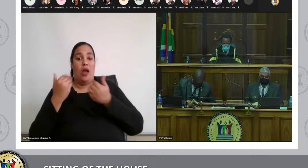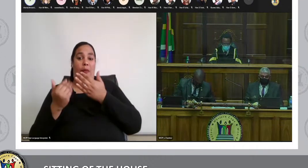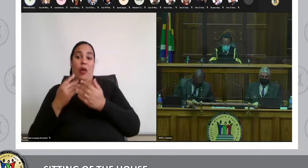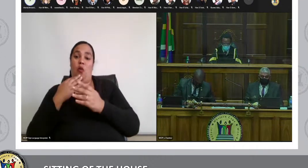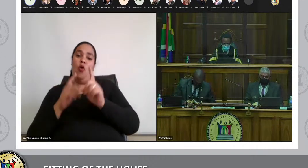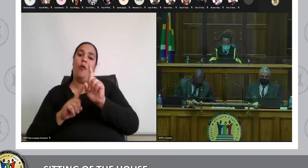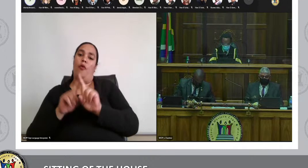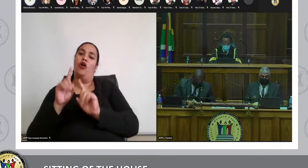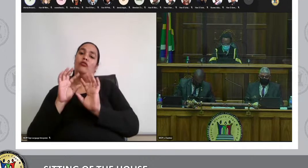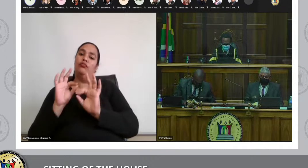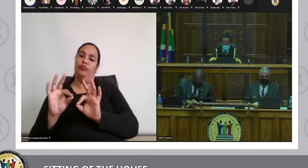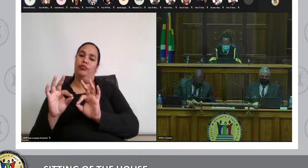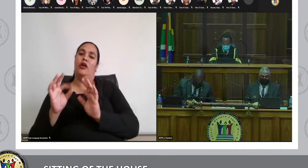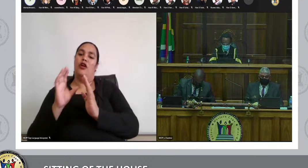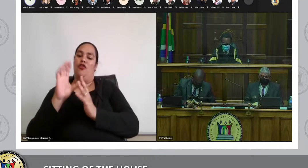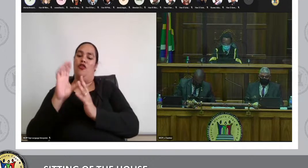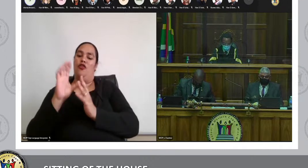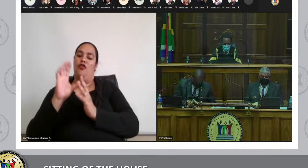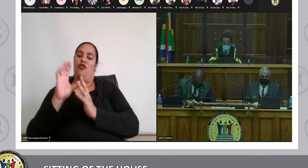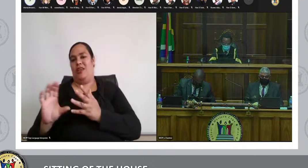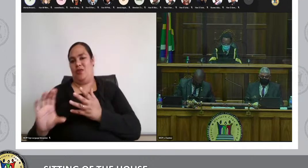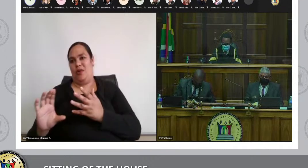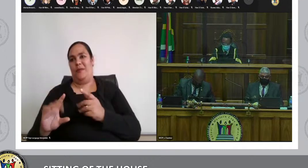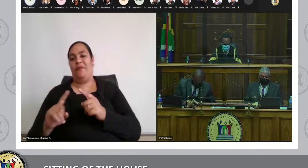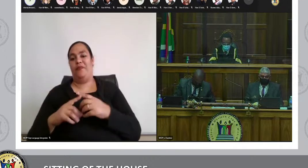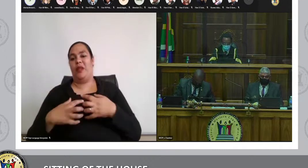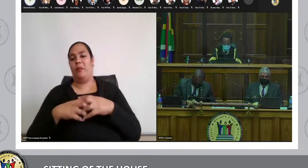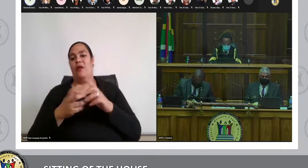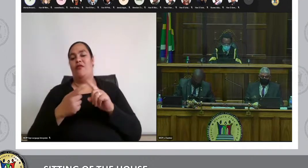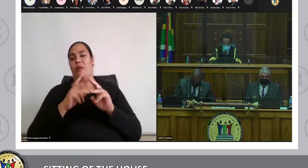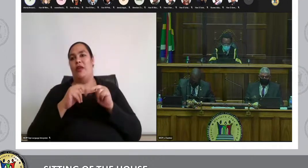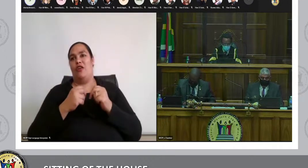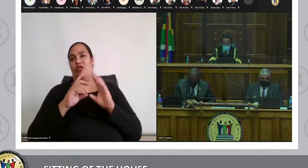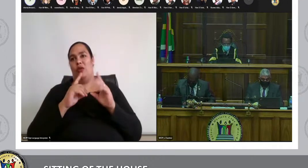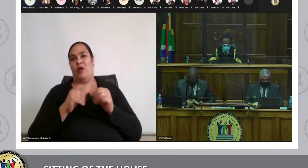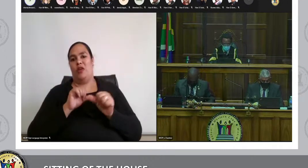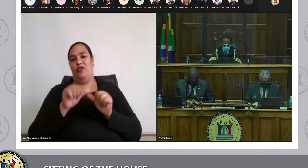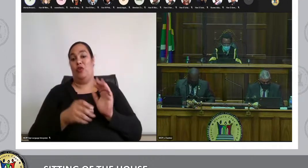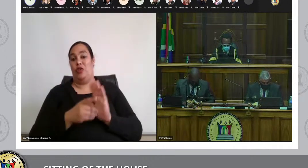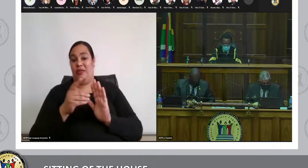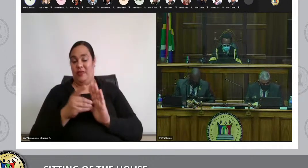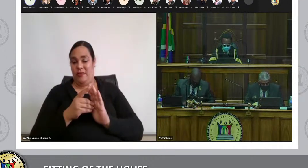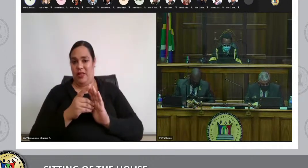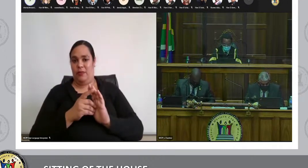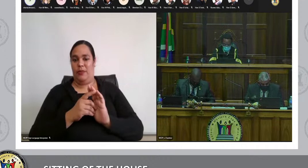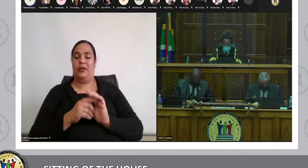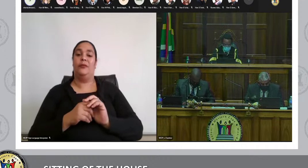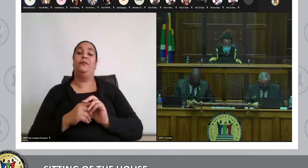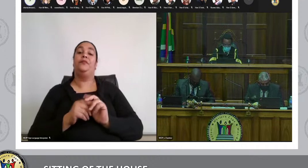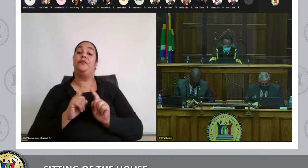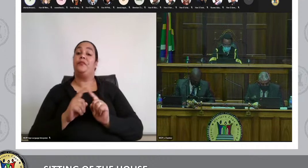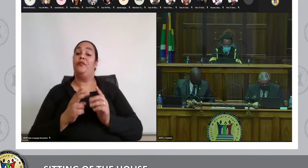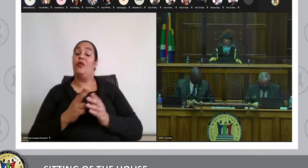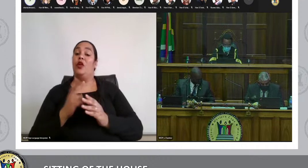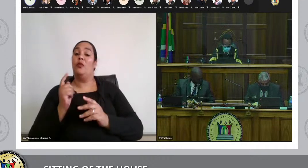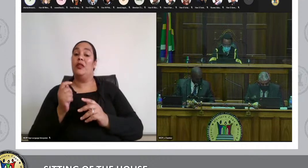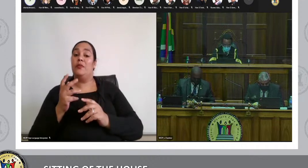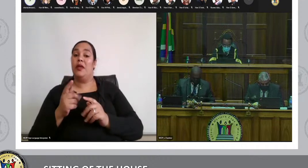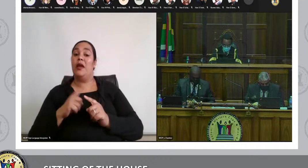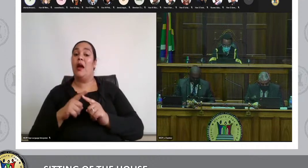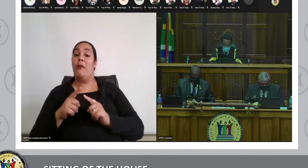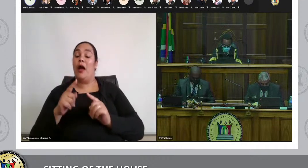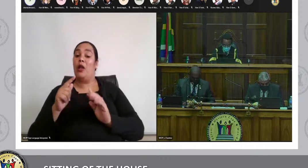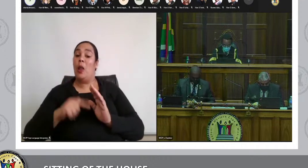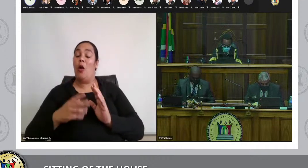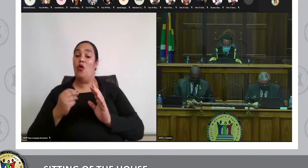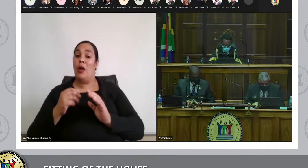the eligibility criteria set by the National Department of Social Development. Honourable Speaker, in light of the low numbers